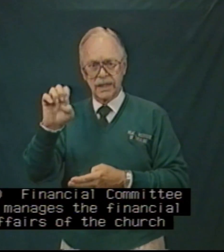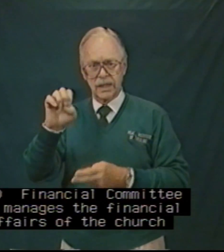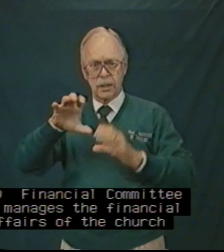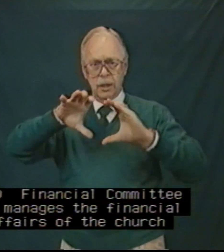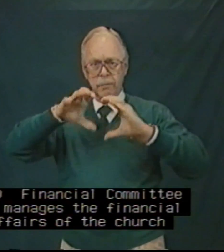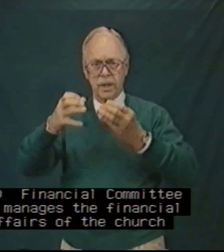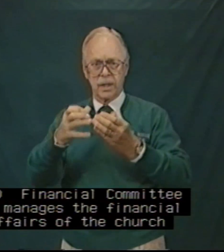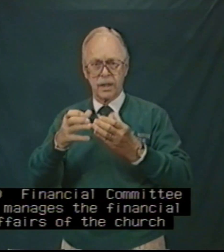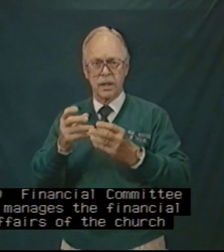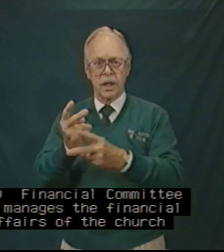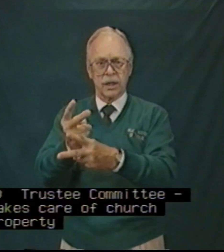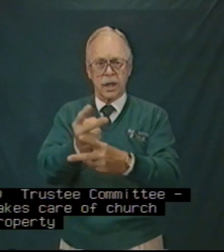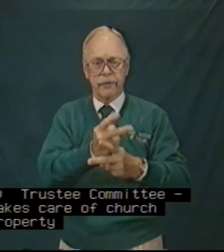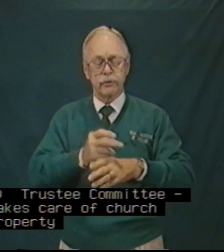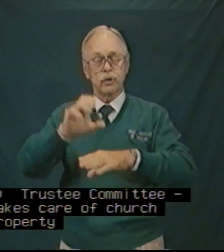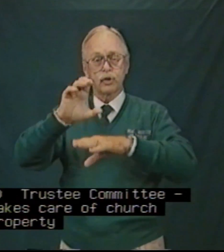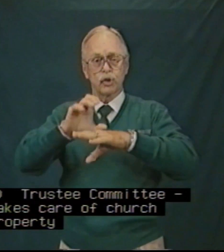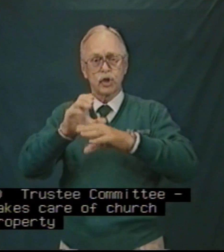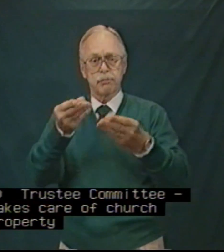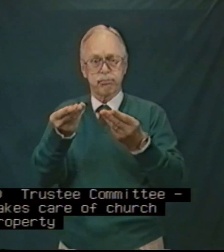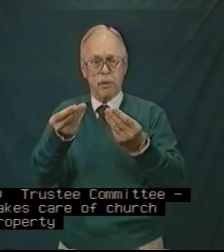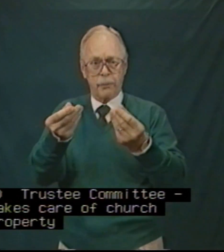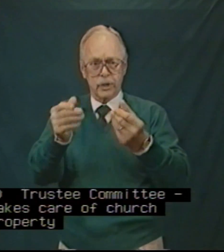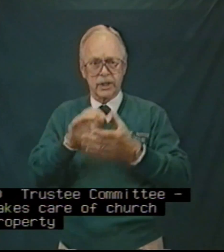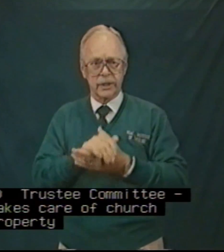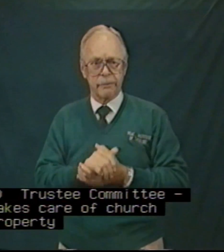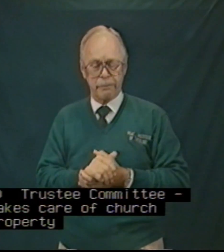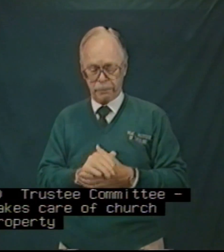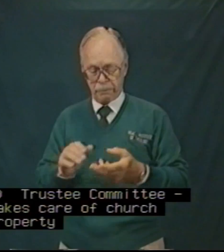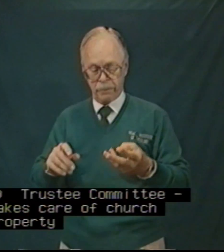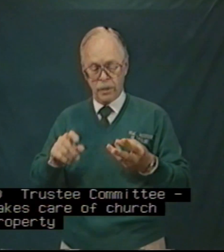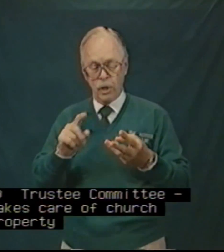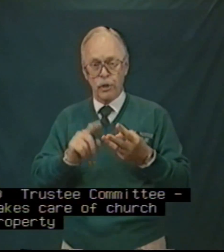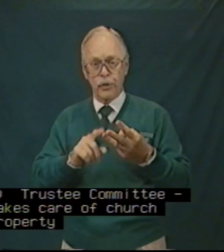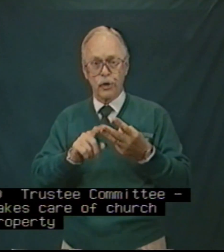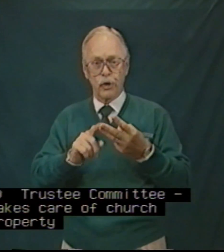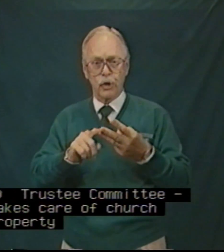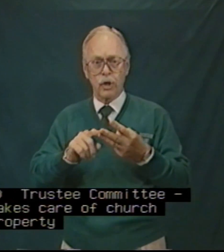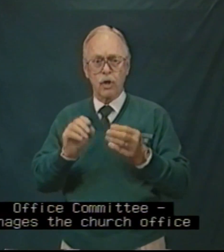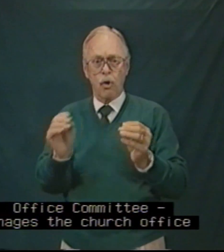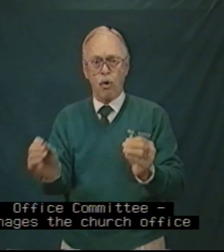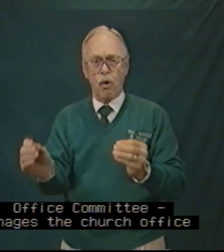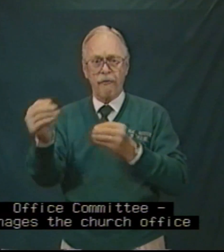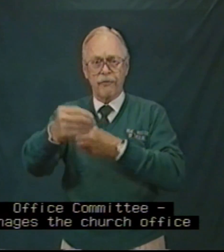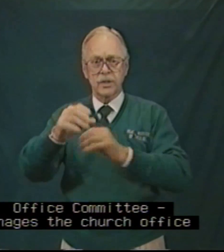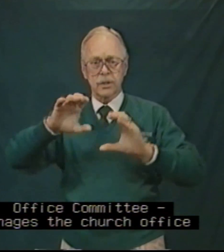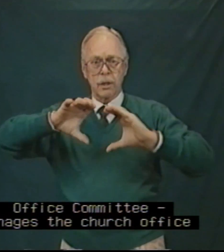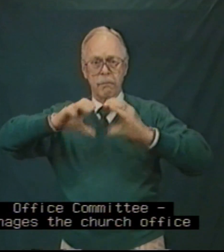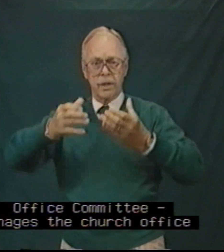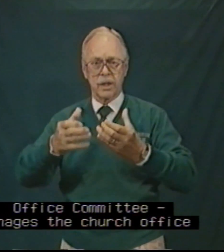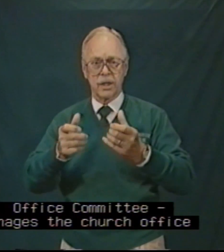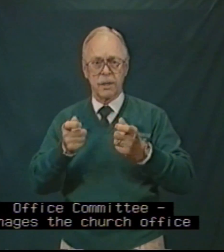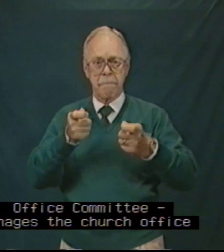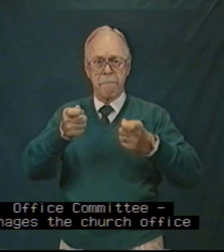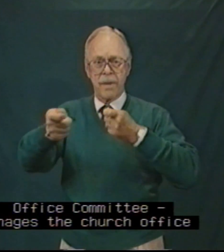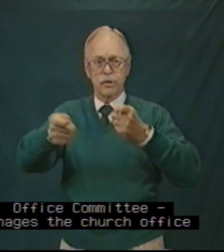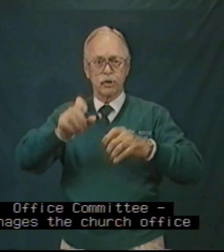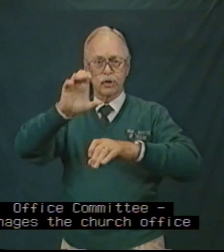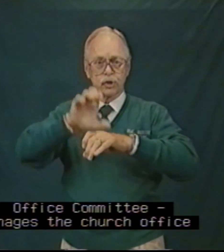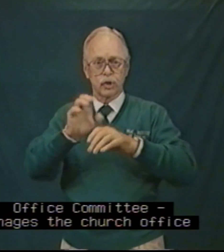Committee takes care of the church property. Three, Office Committee manages the church